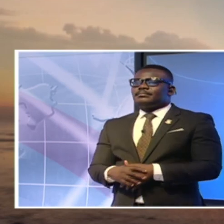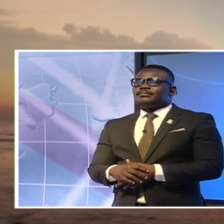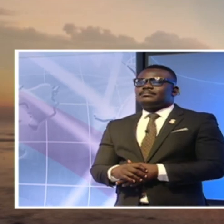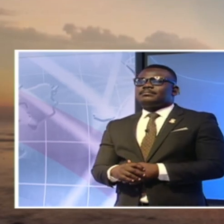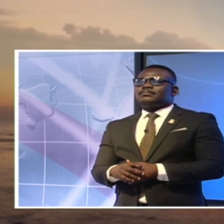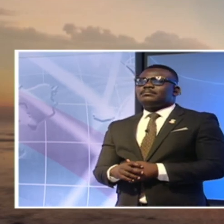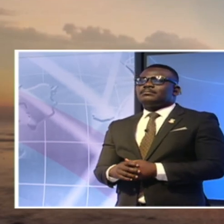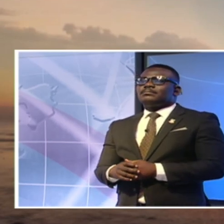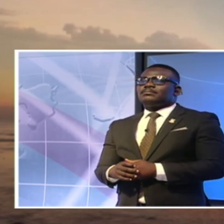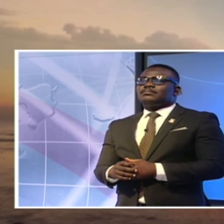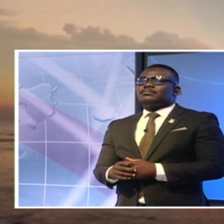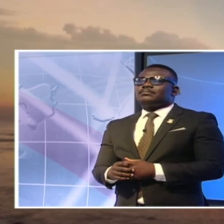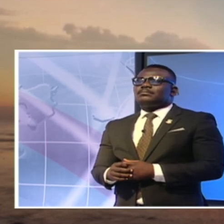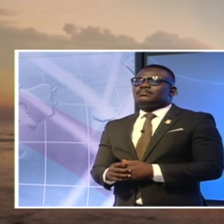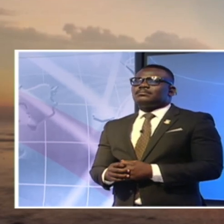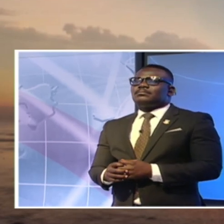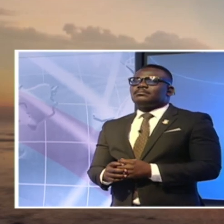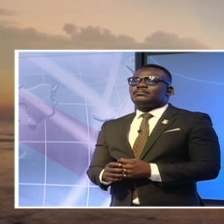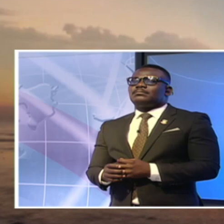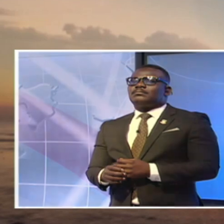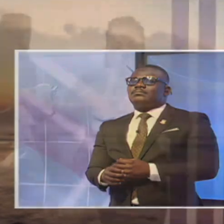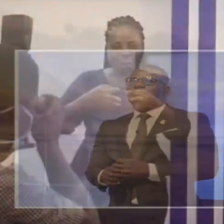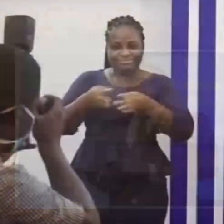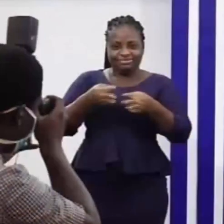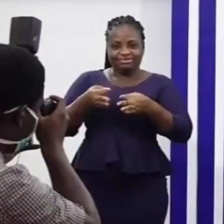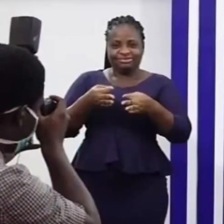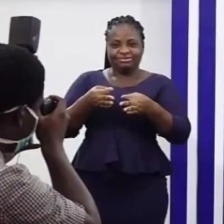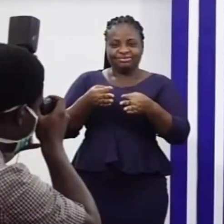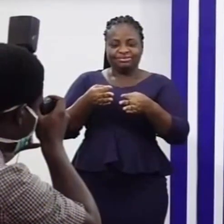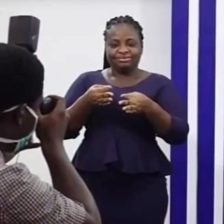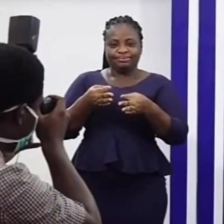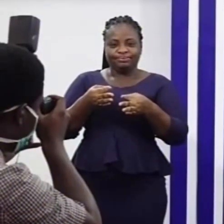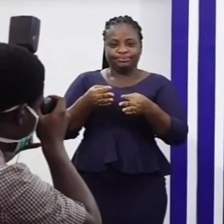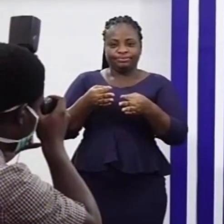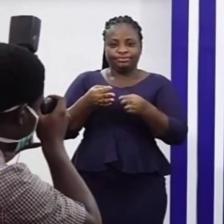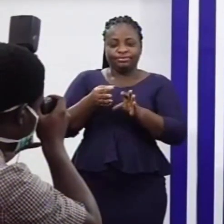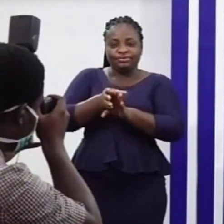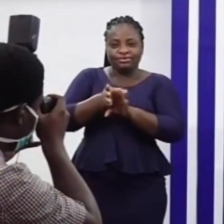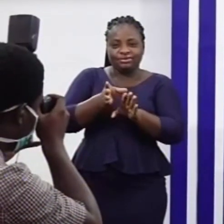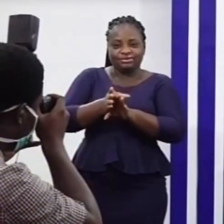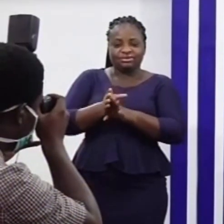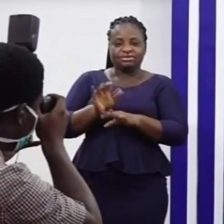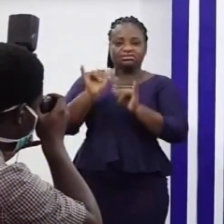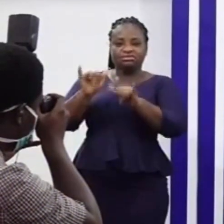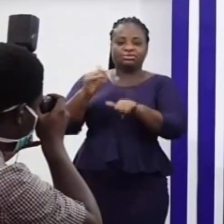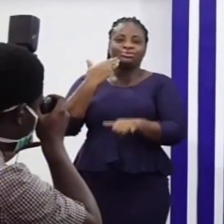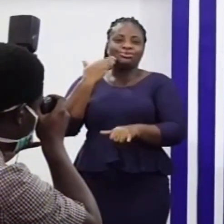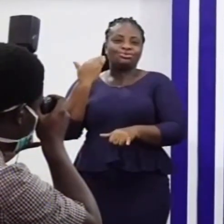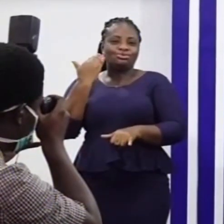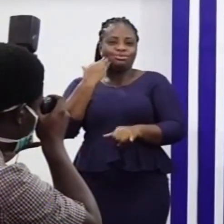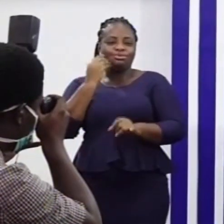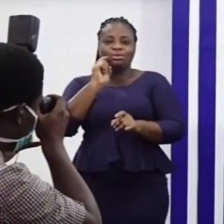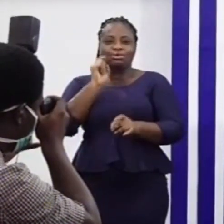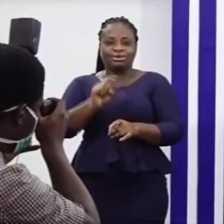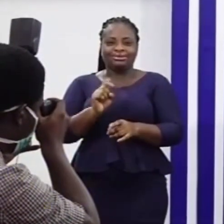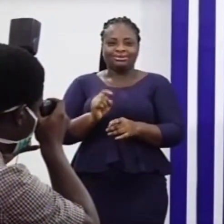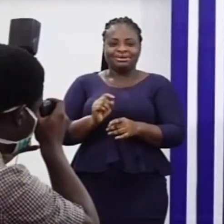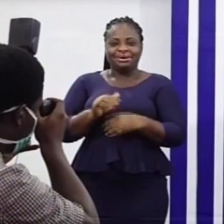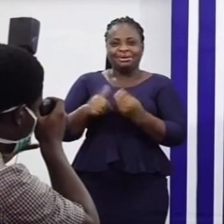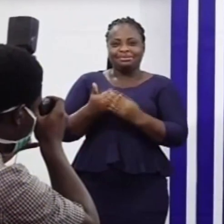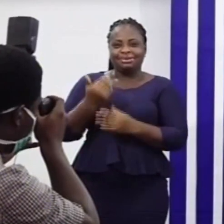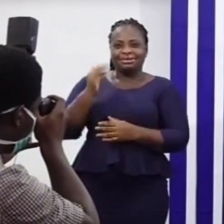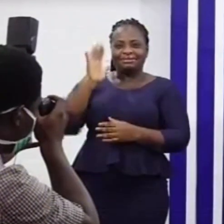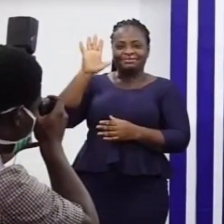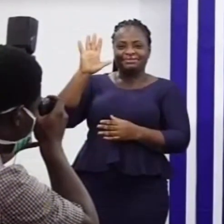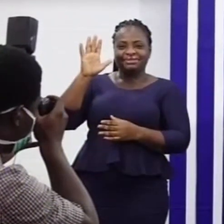update on the heightened enforcement of the stay-at-home orders. It's been about some 55 and a